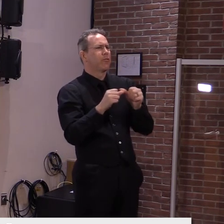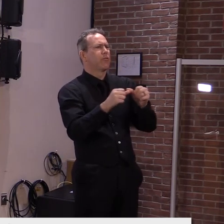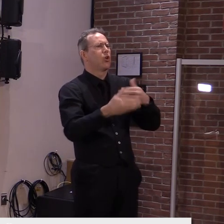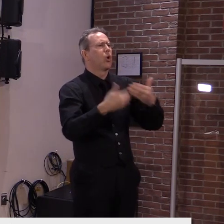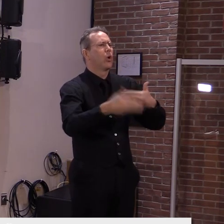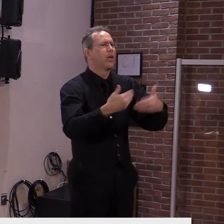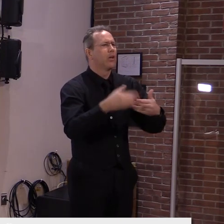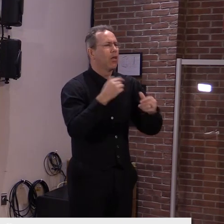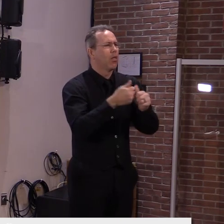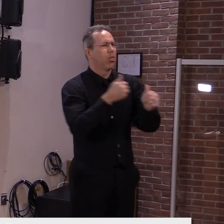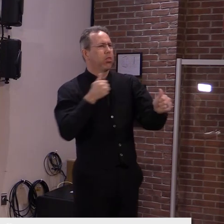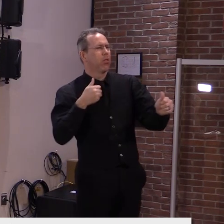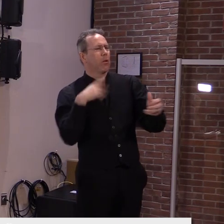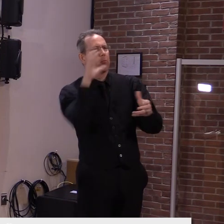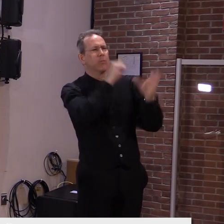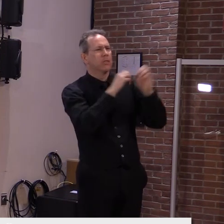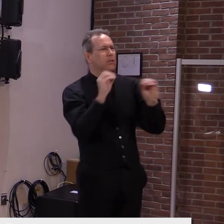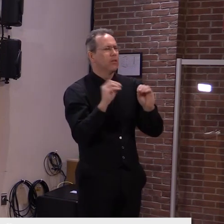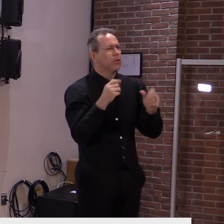vaccinated.